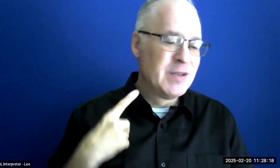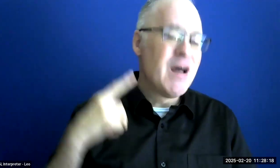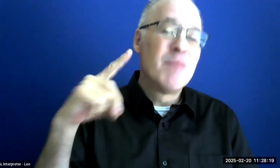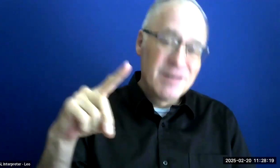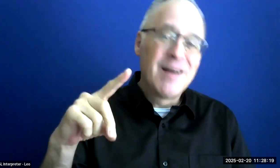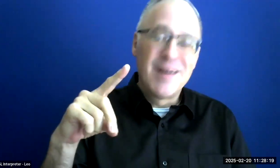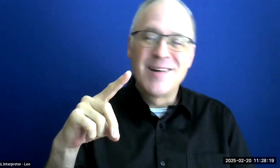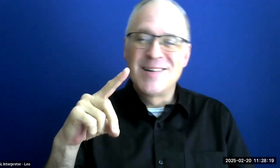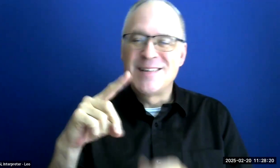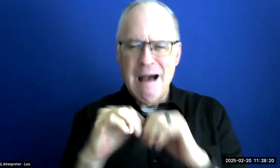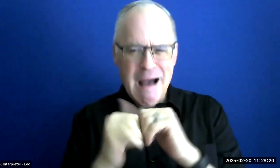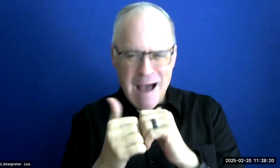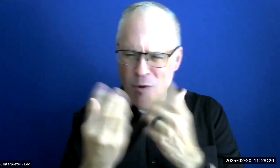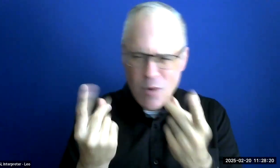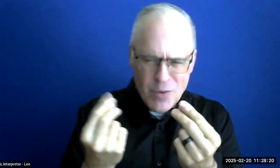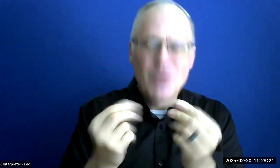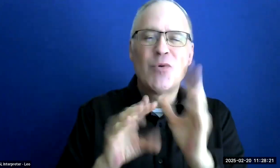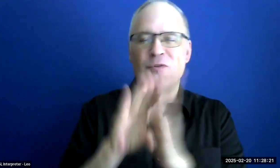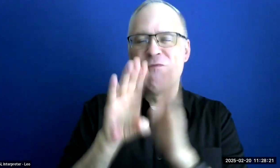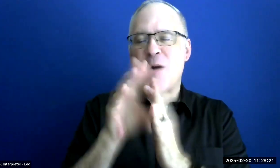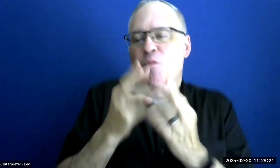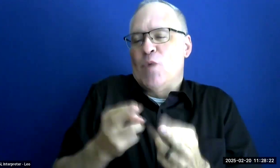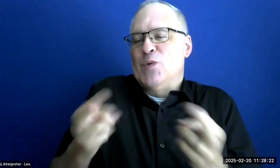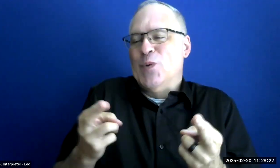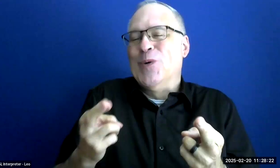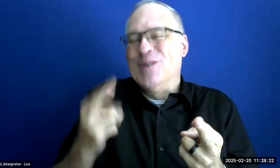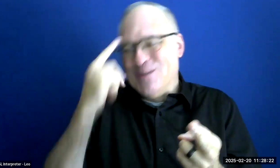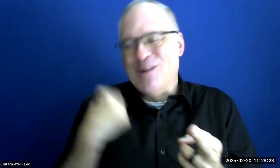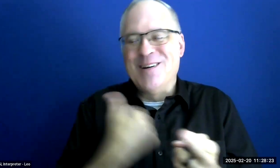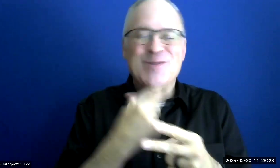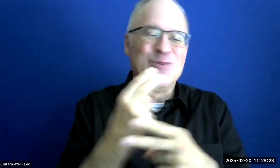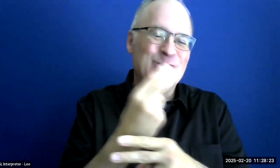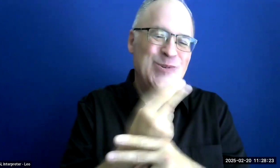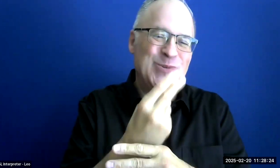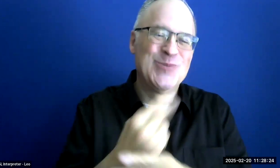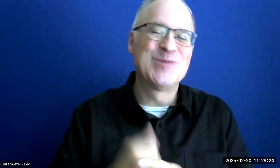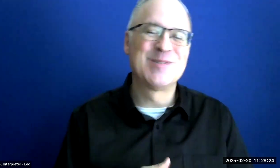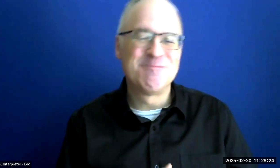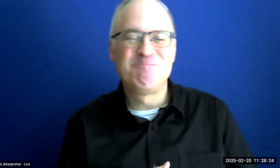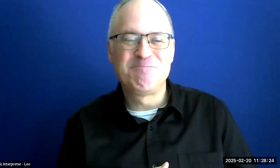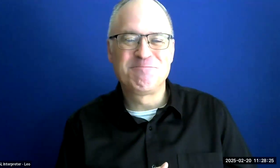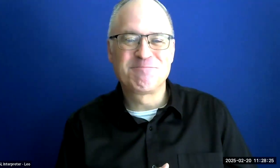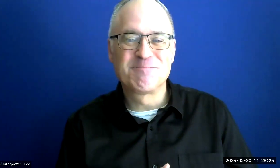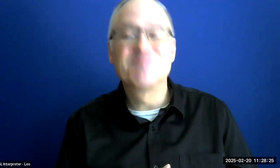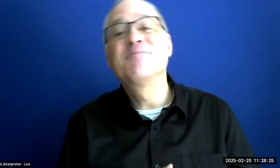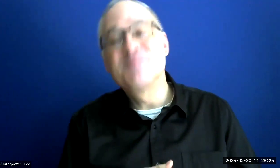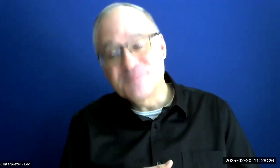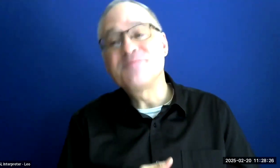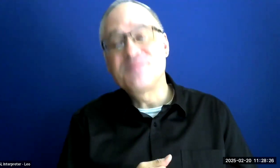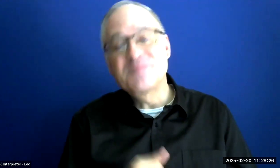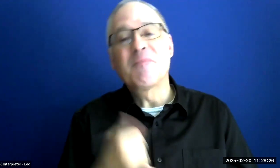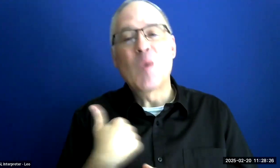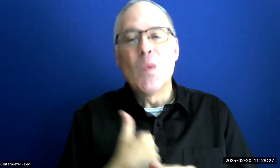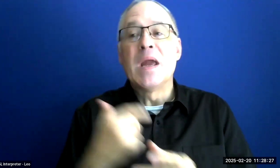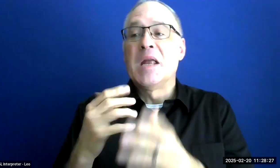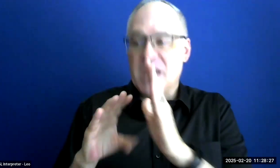our resources that we now have available for us to use. We have actually been able to develop and refine many